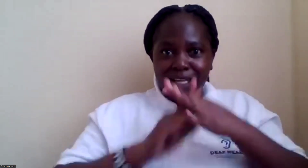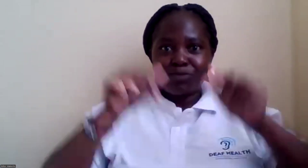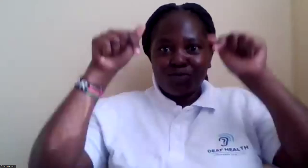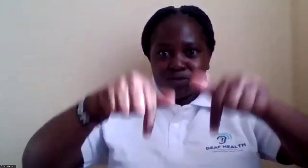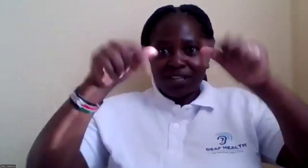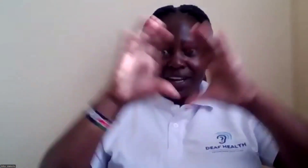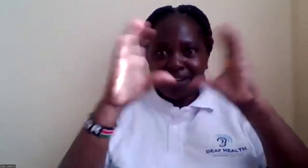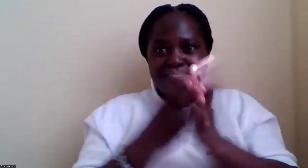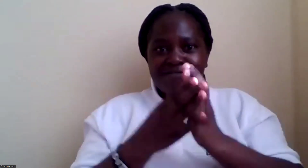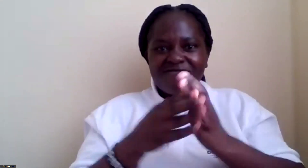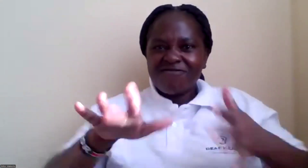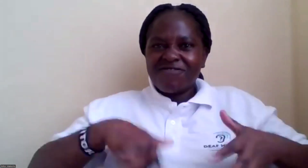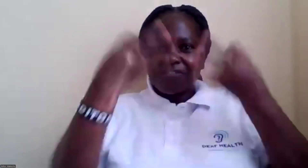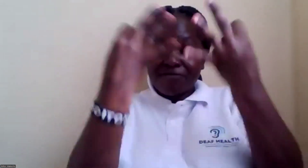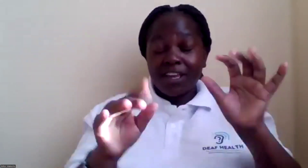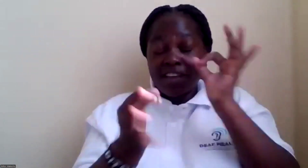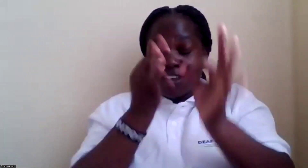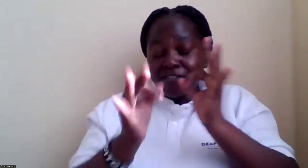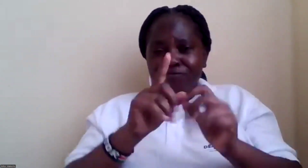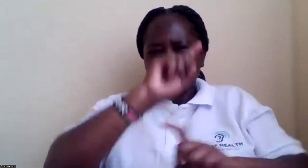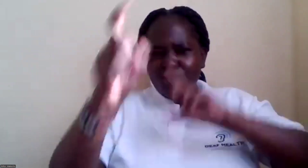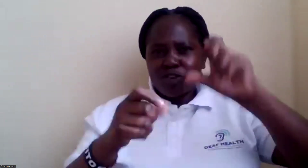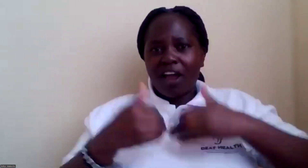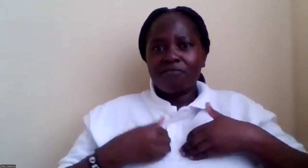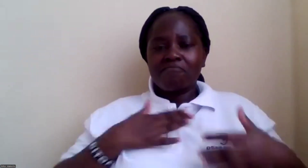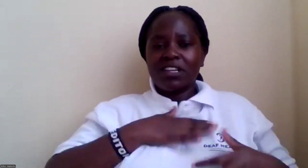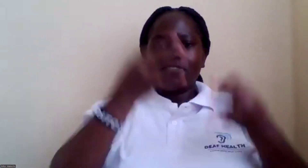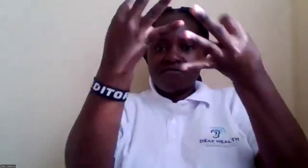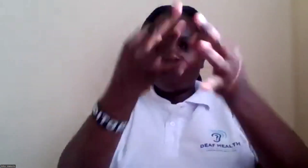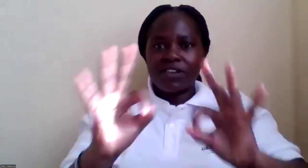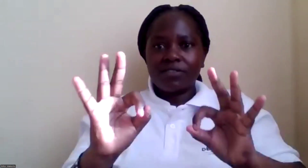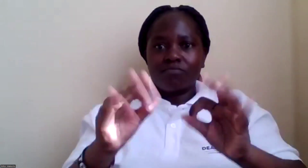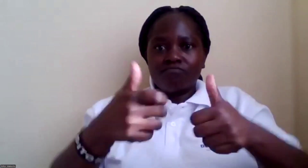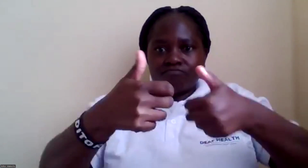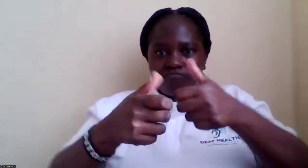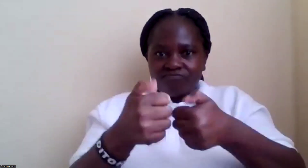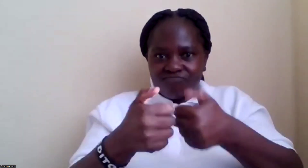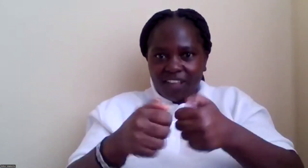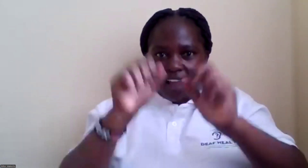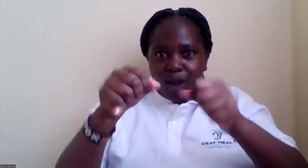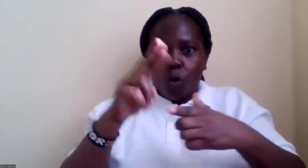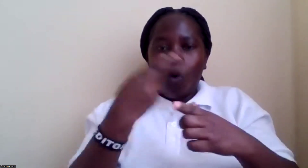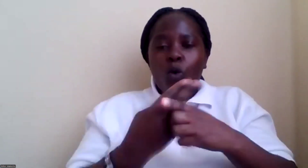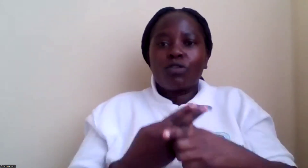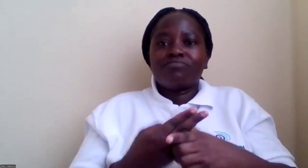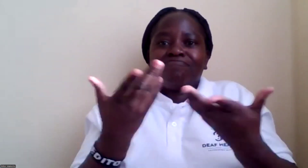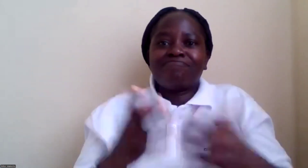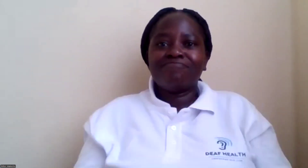feel free. If you have any question, please just type on the chat box. Yeah, and